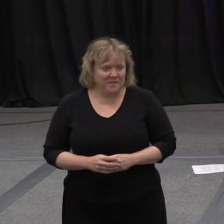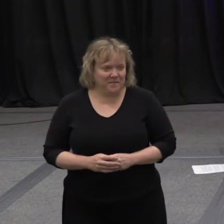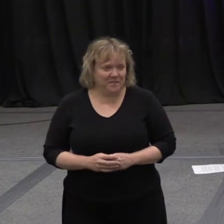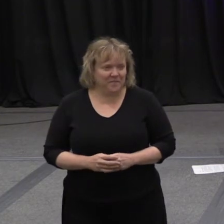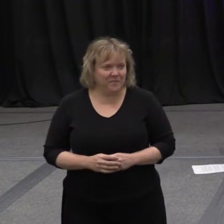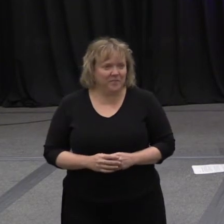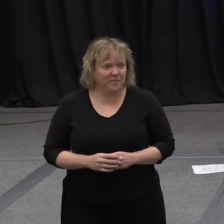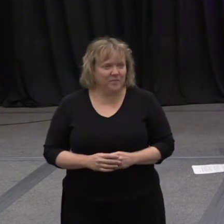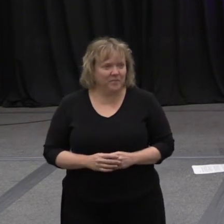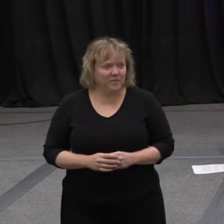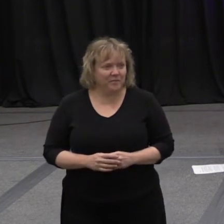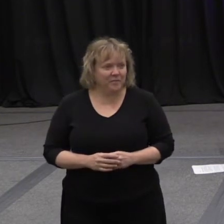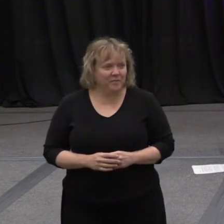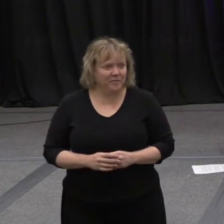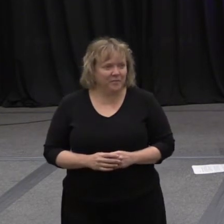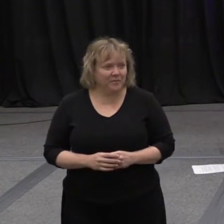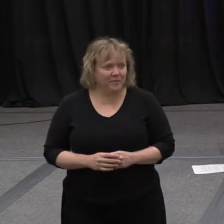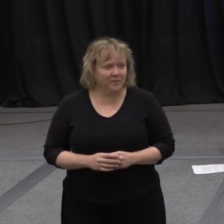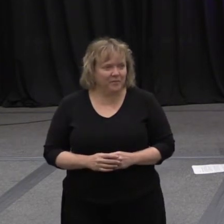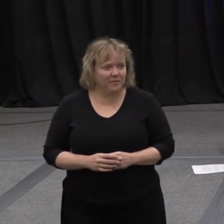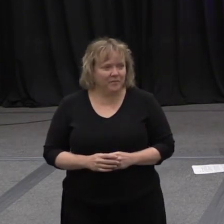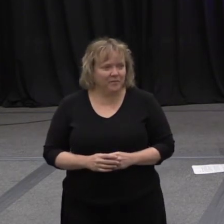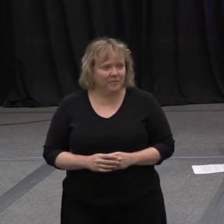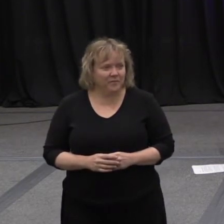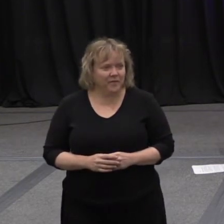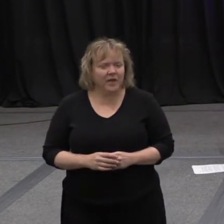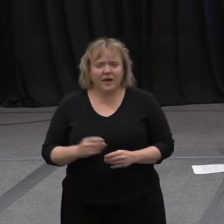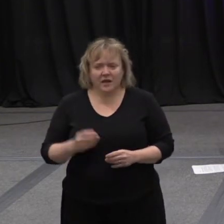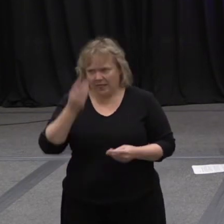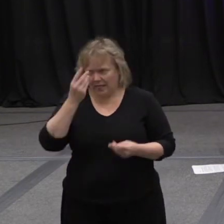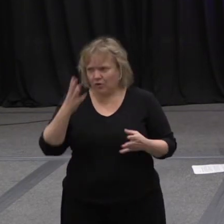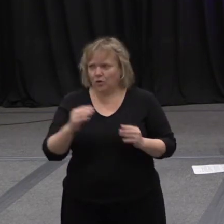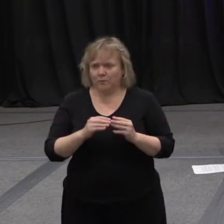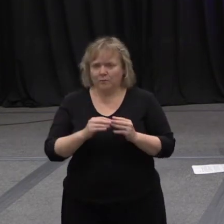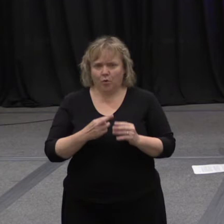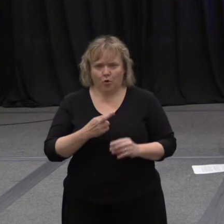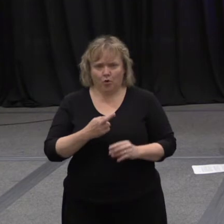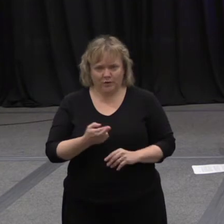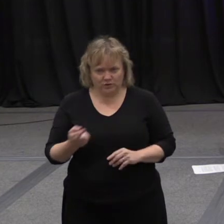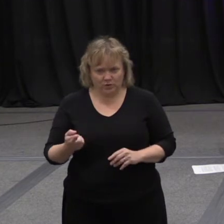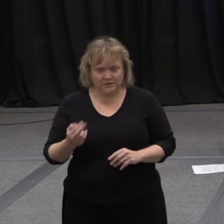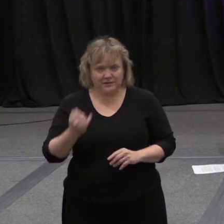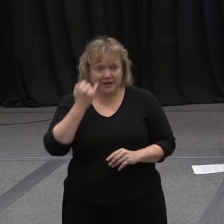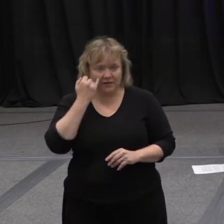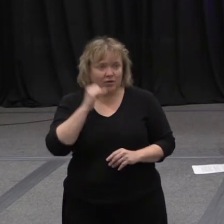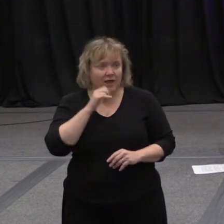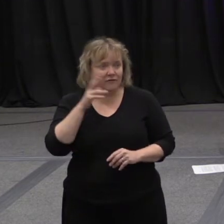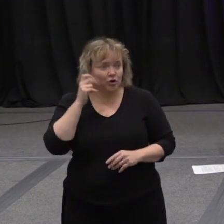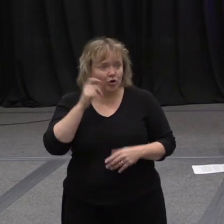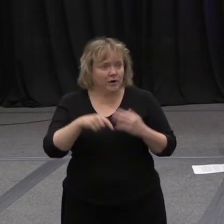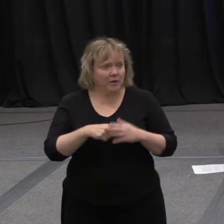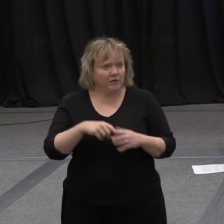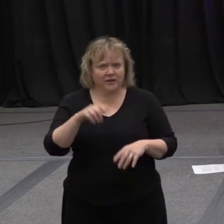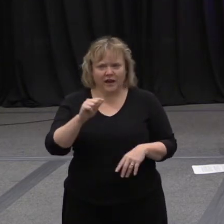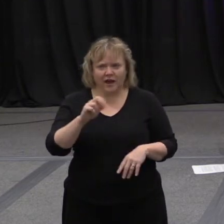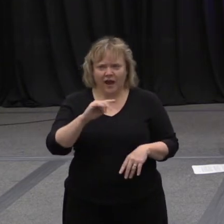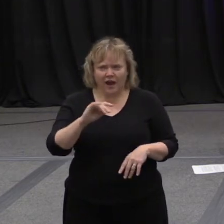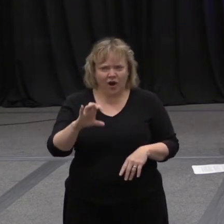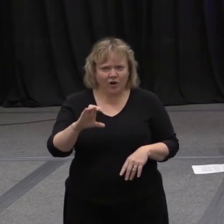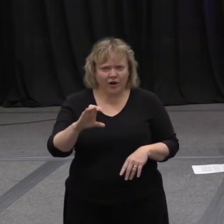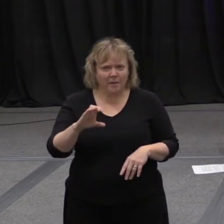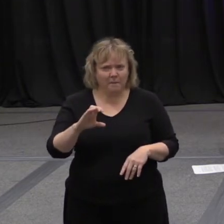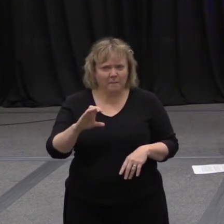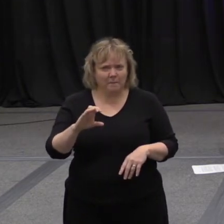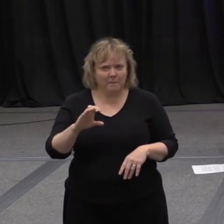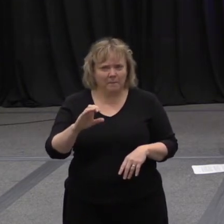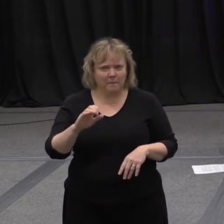Yeah. Just to add to a couple more resources, particularly for Christian folks, if you haven't heard about the Our Bible app, it's actually a counter